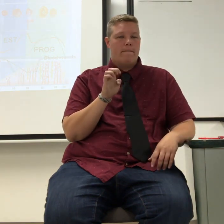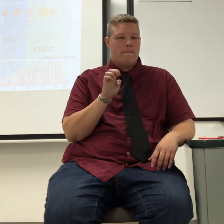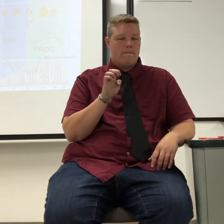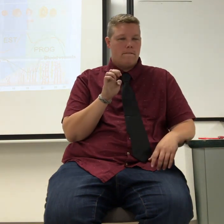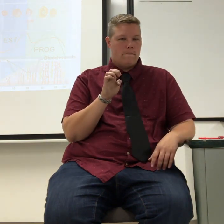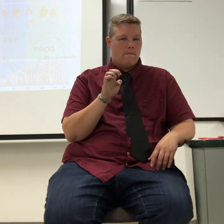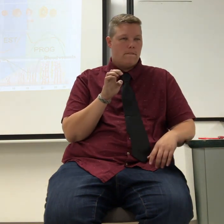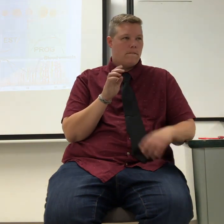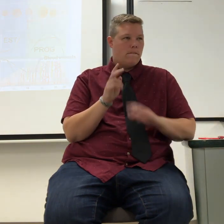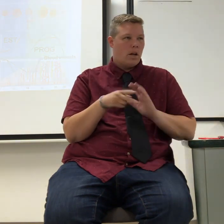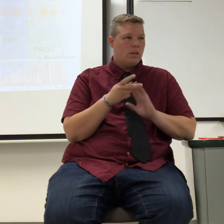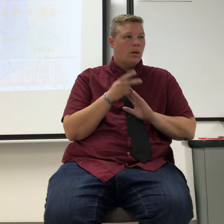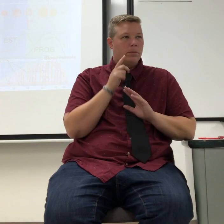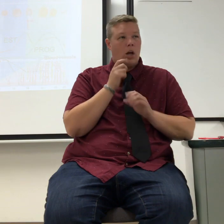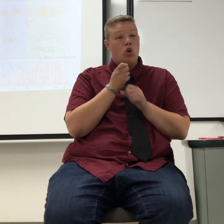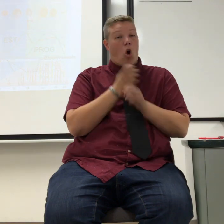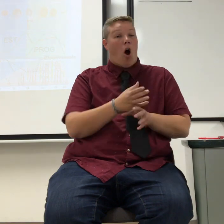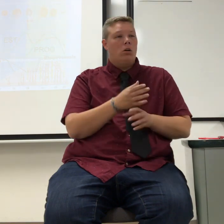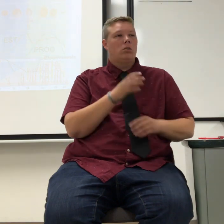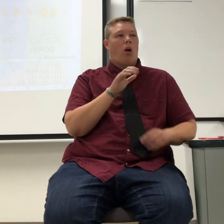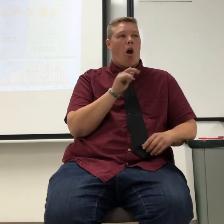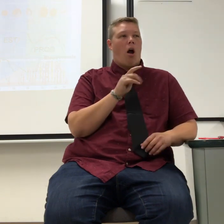It's very important you make those connections.